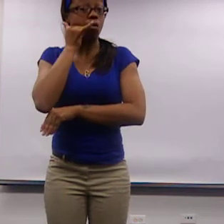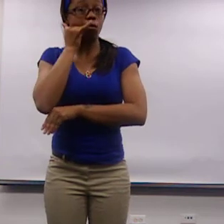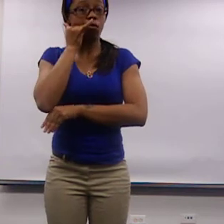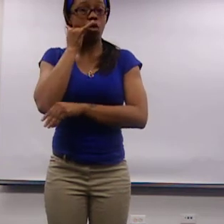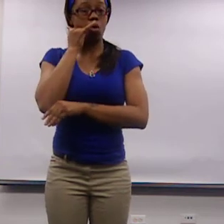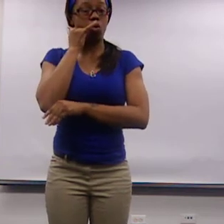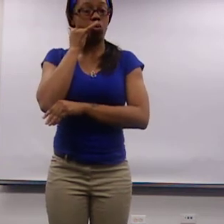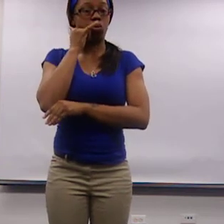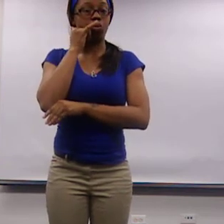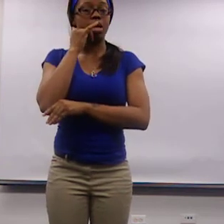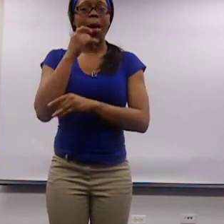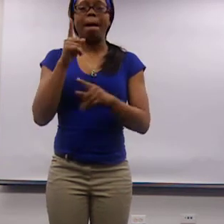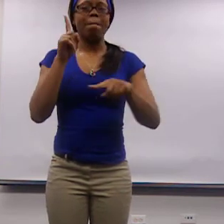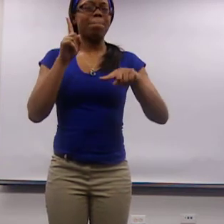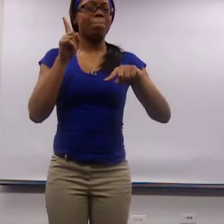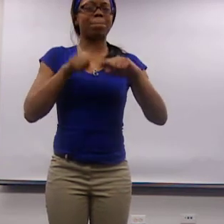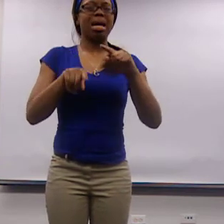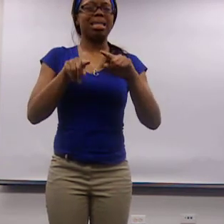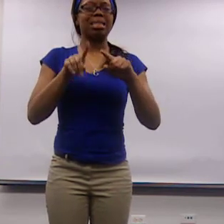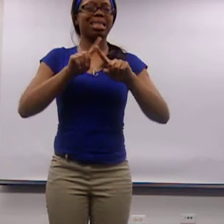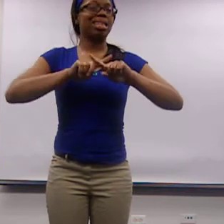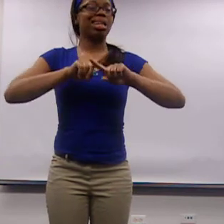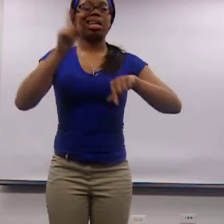still function in this old world way.